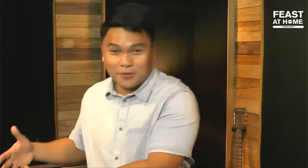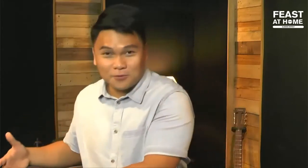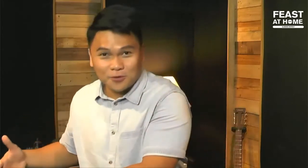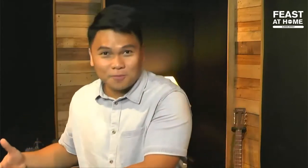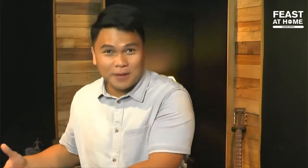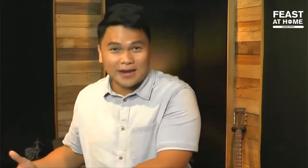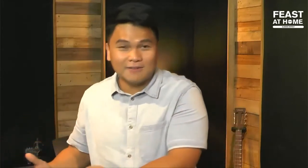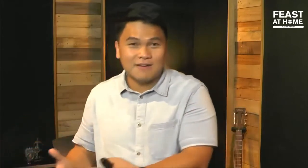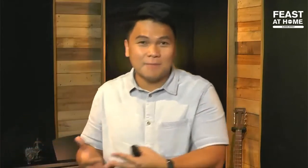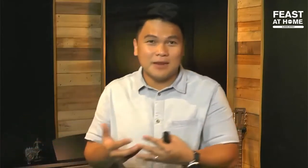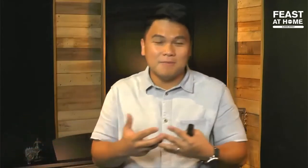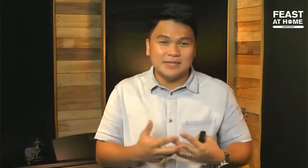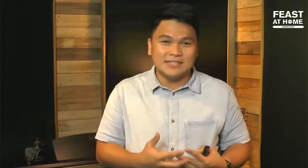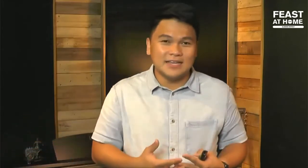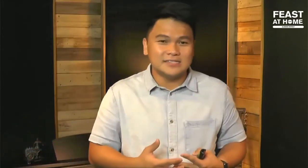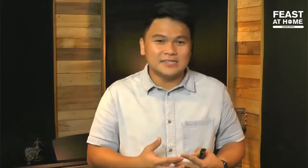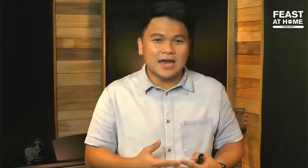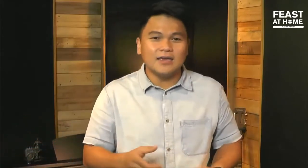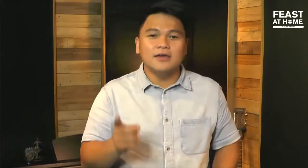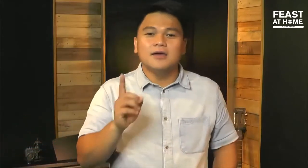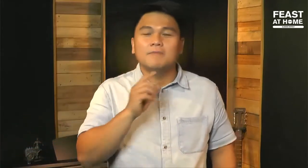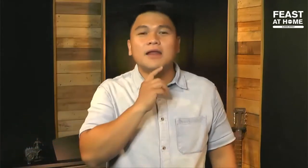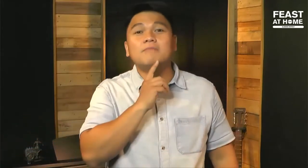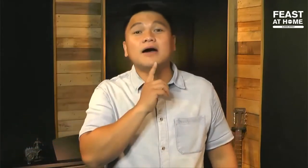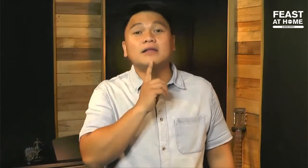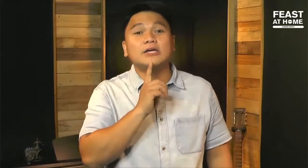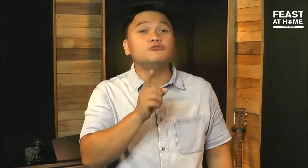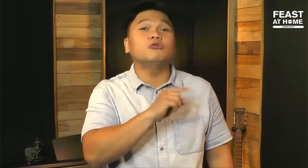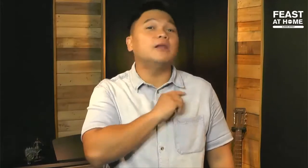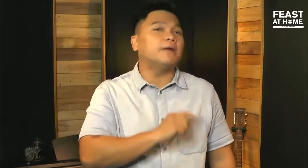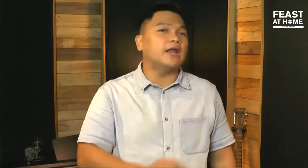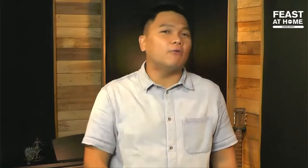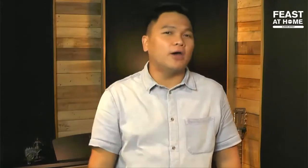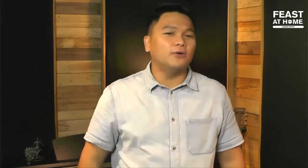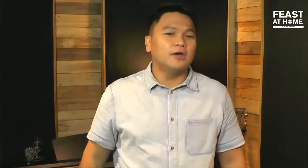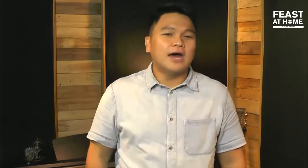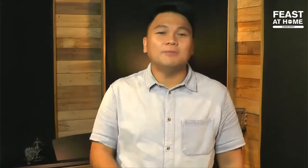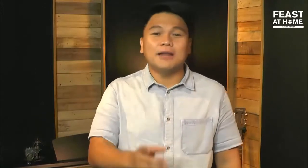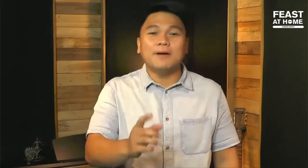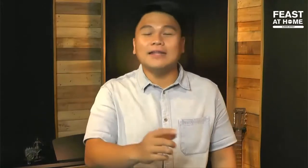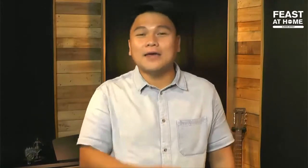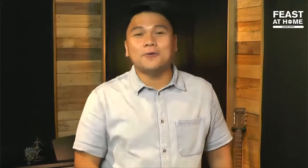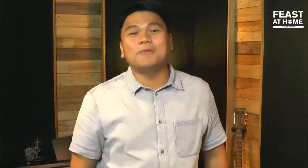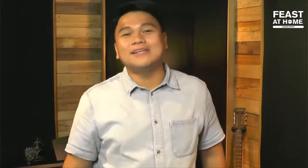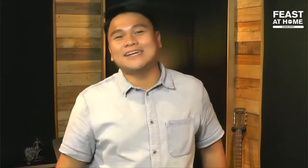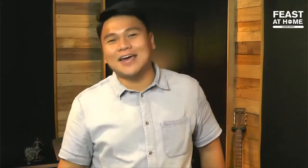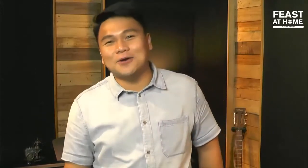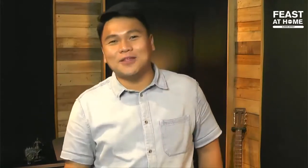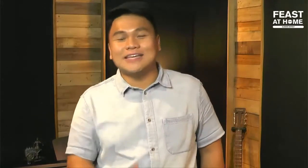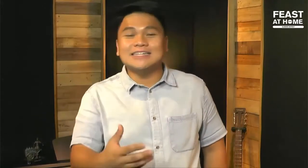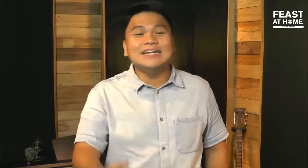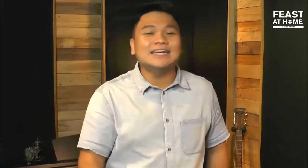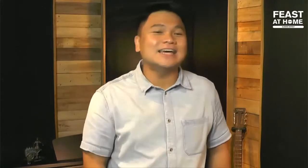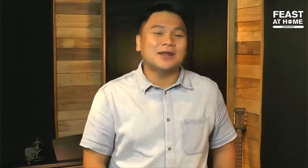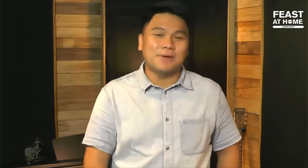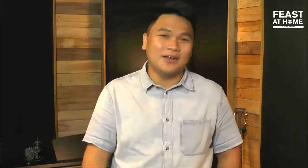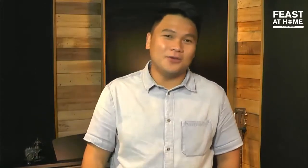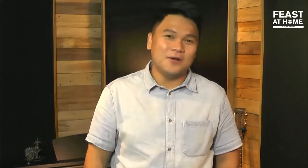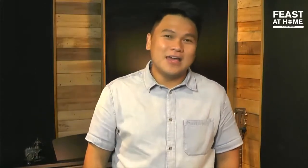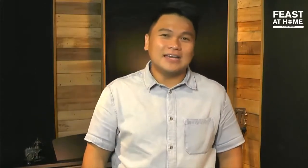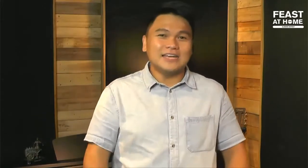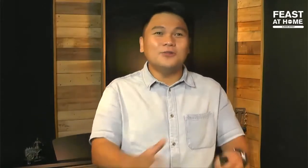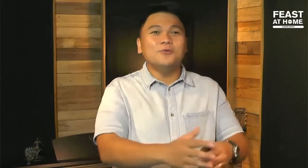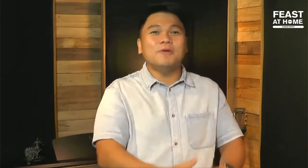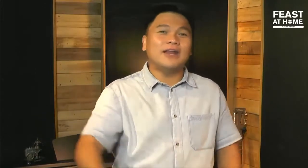nadama yung pera ng family business, ay malamang nagsusugal pa rin ako ngayon. At malamang hindi ako preacher ngayon, nagsasalita sa harapan